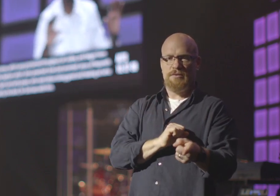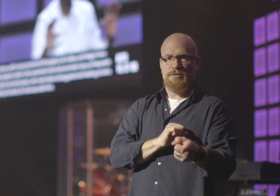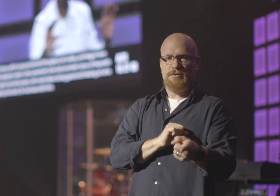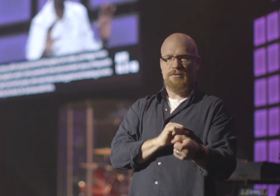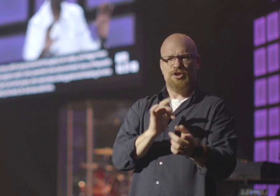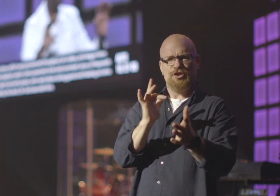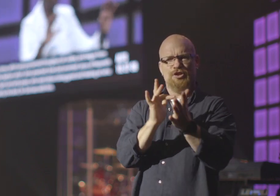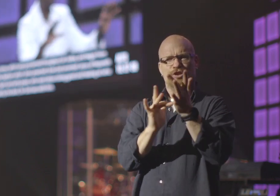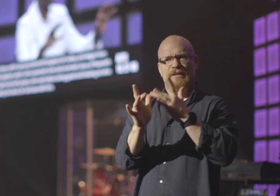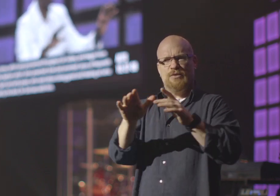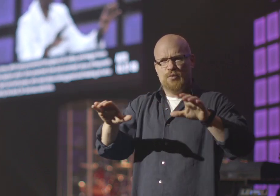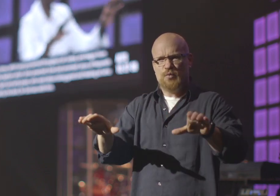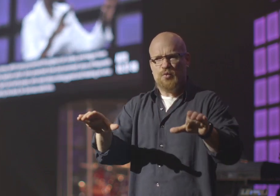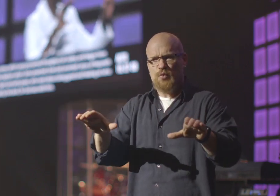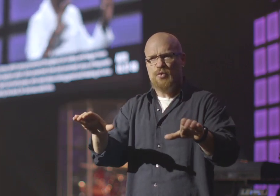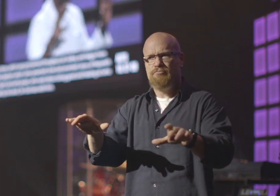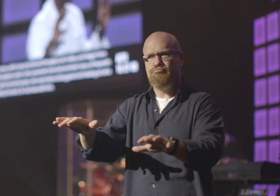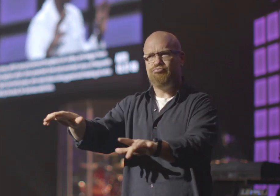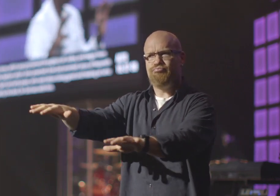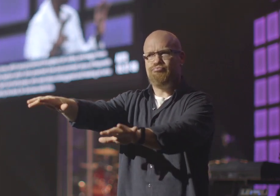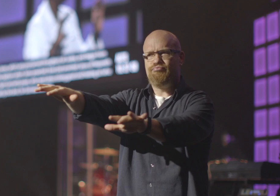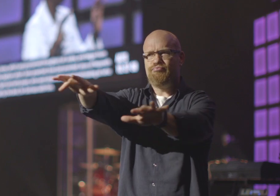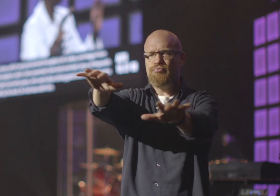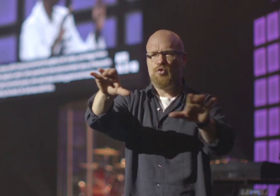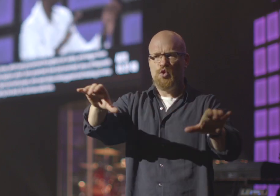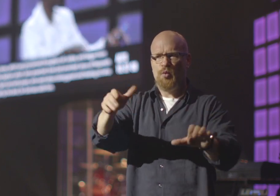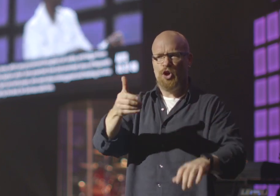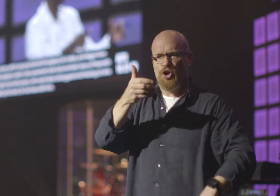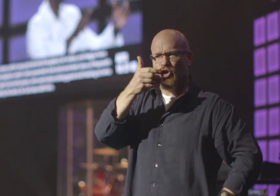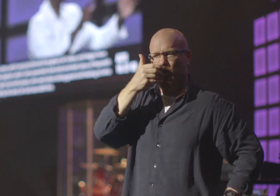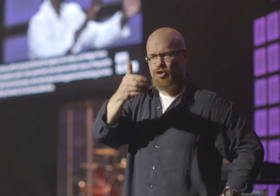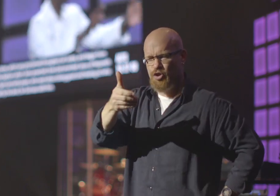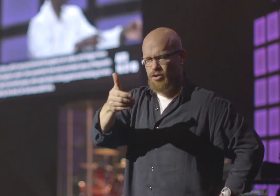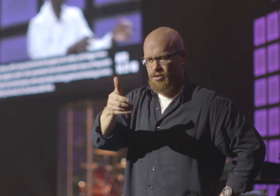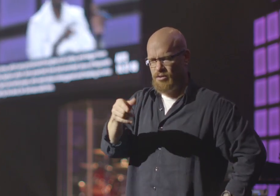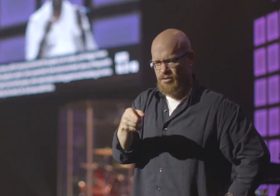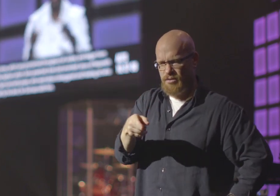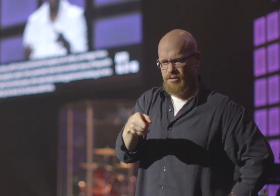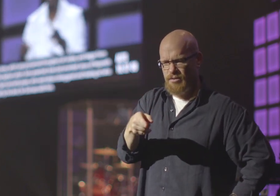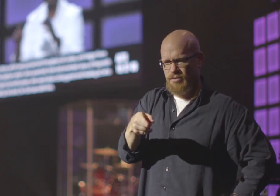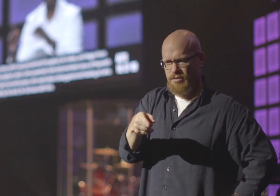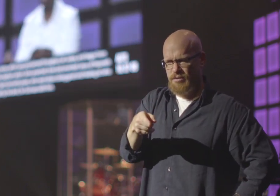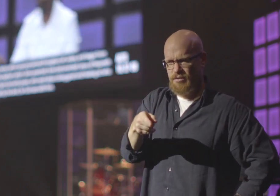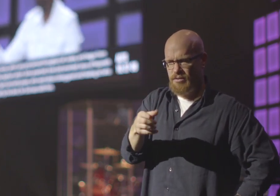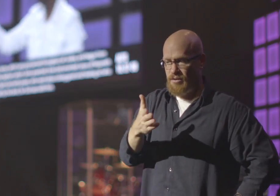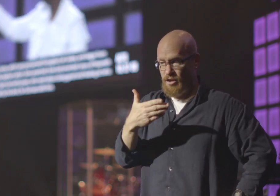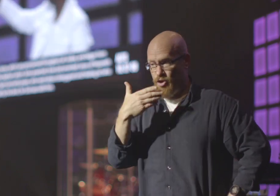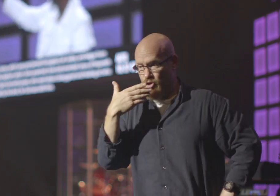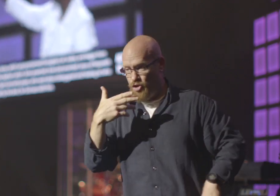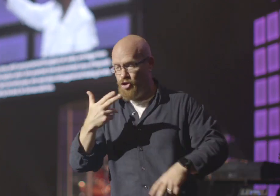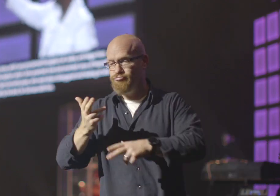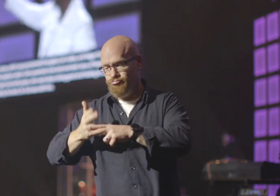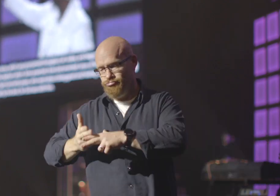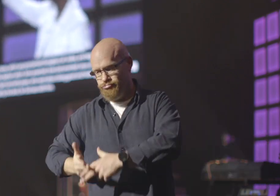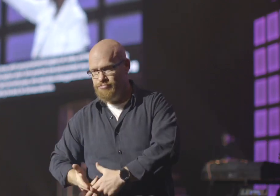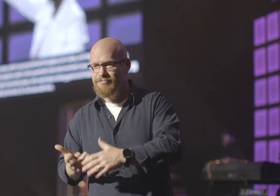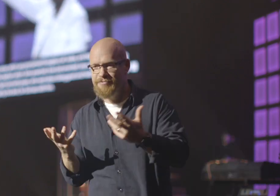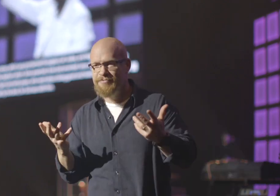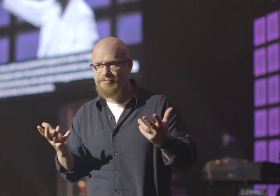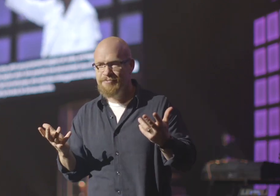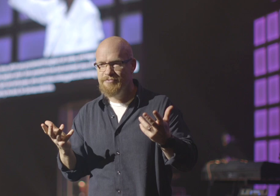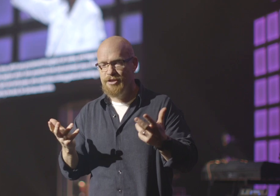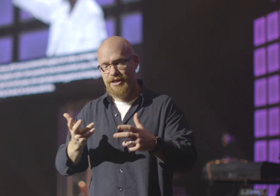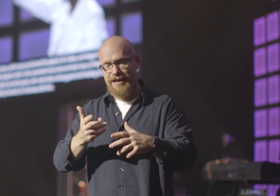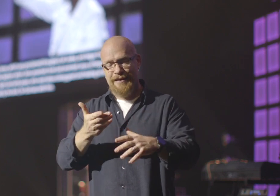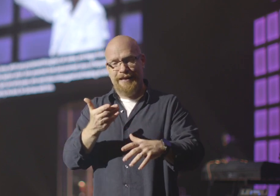Jesus went about doing good. It said Jesus went about doing good, and then he mentions the good that he did, which was the